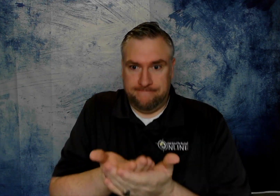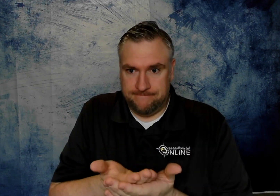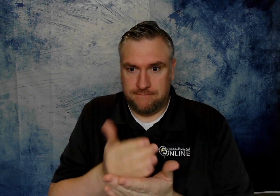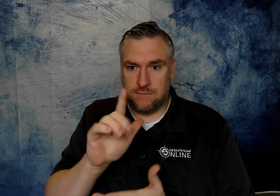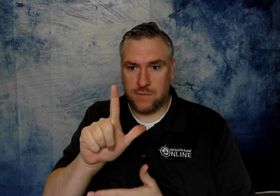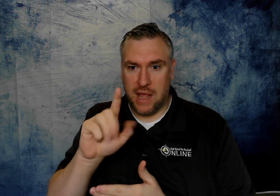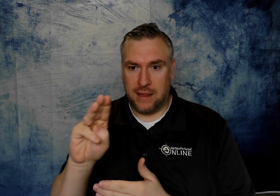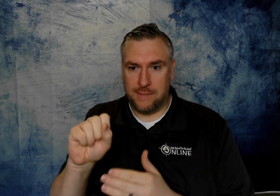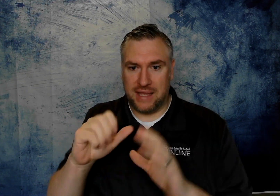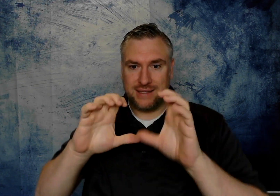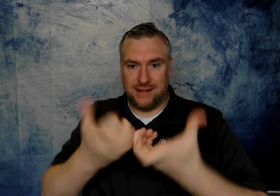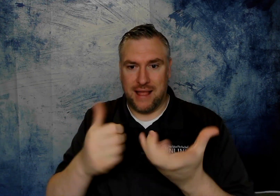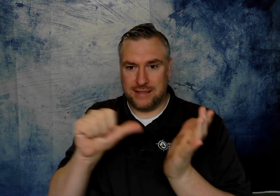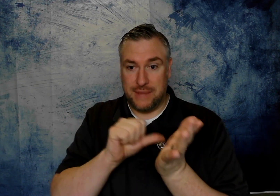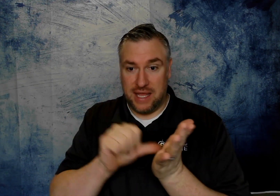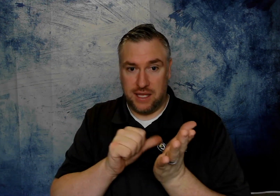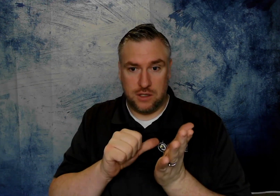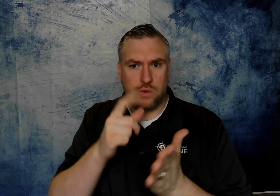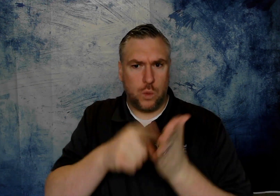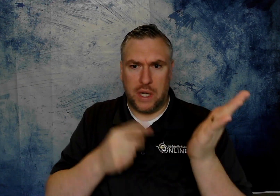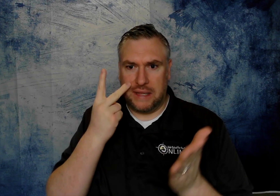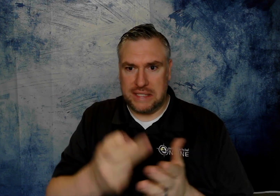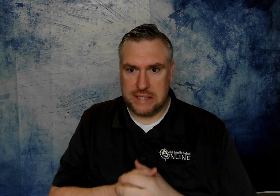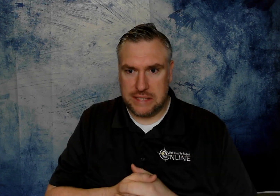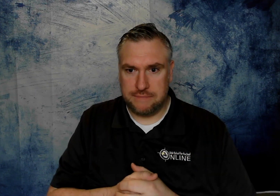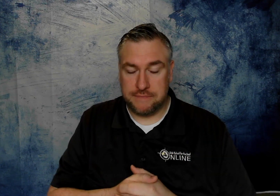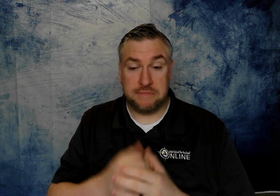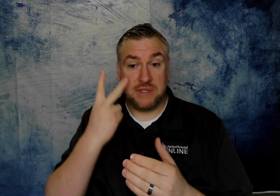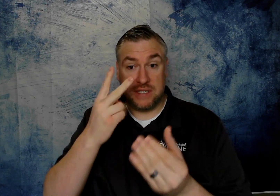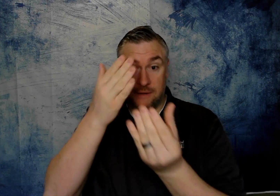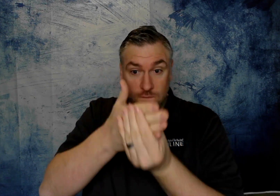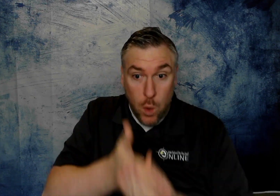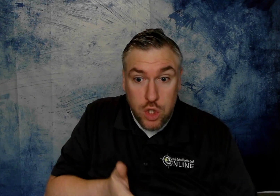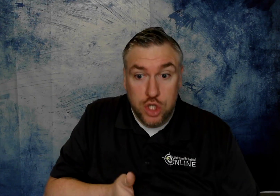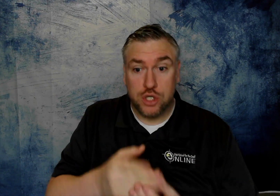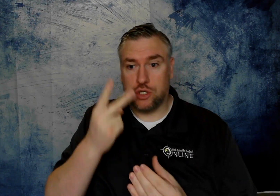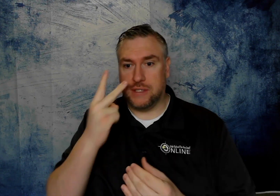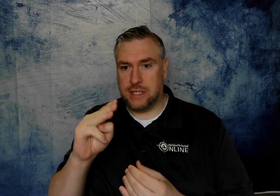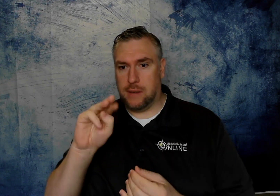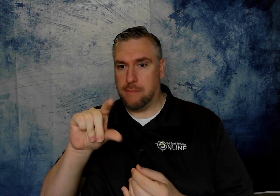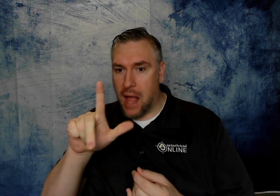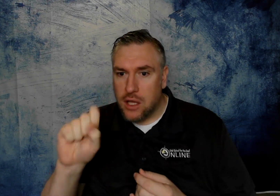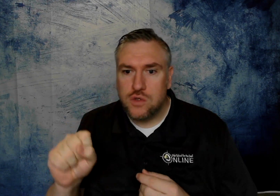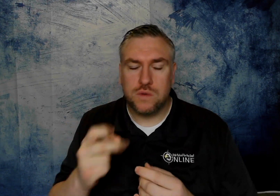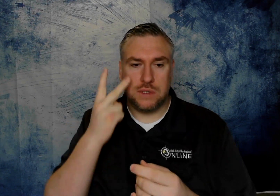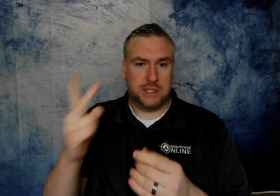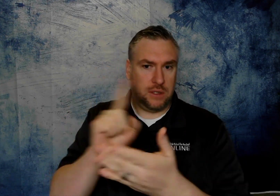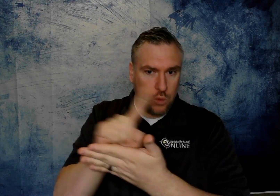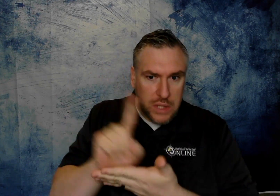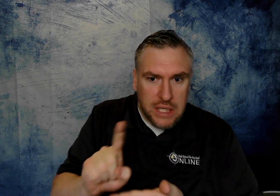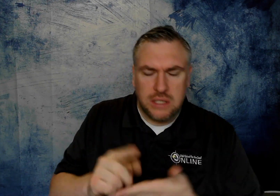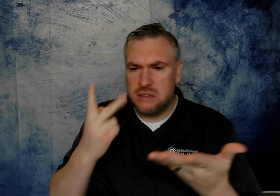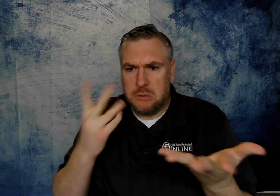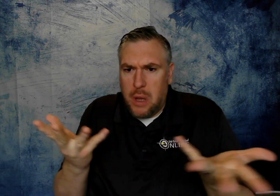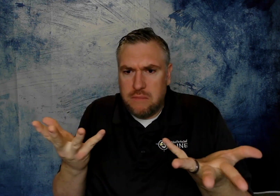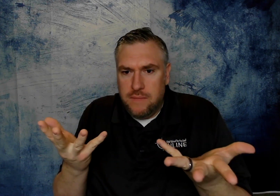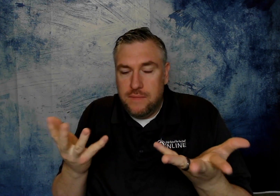When students get to the LMS course page, what do they see? Do they see folders? Do they see modules? Do they see